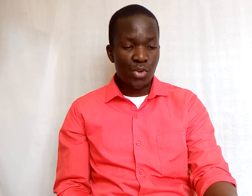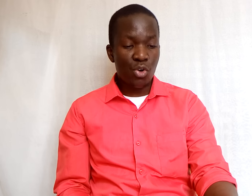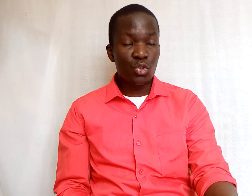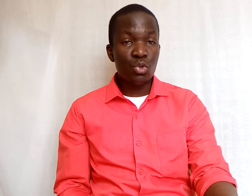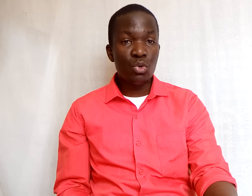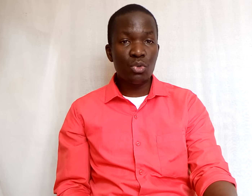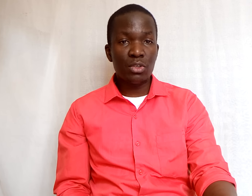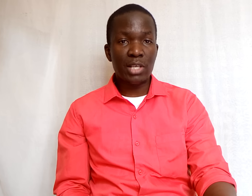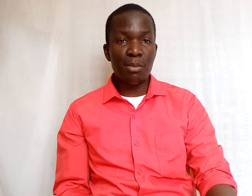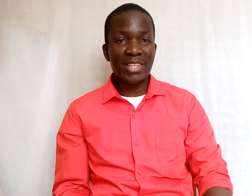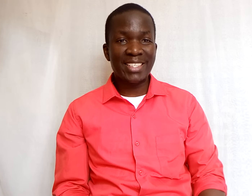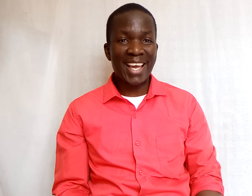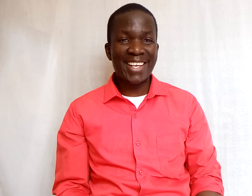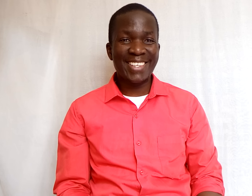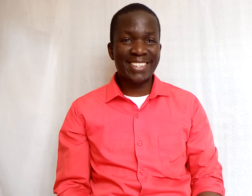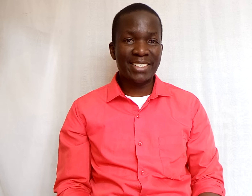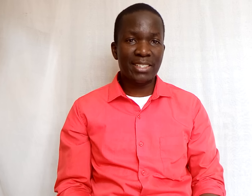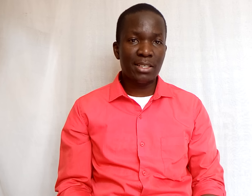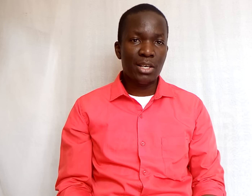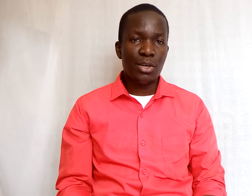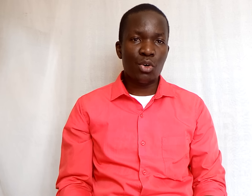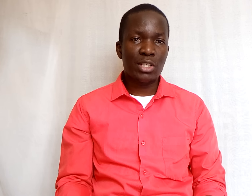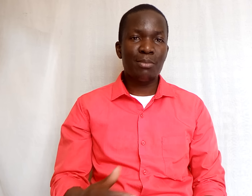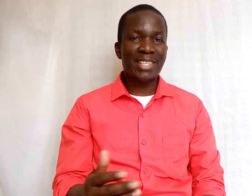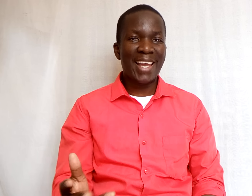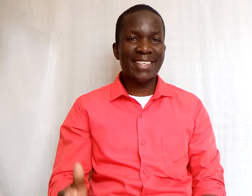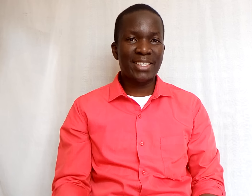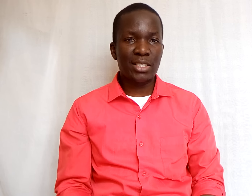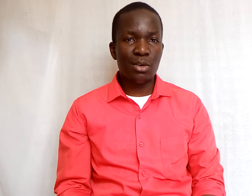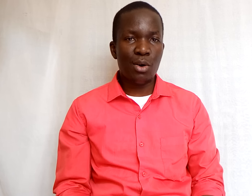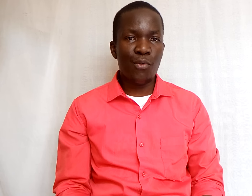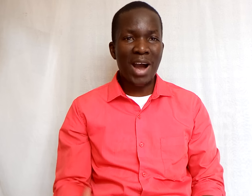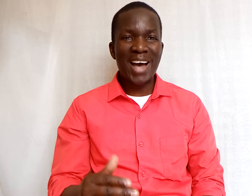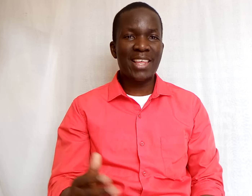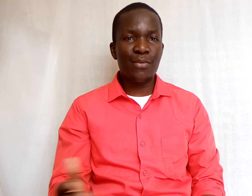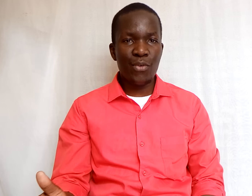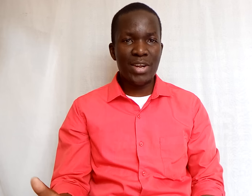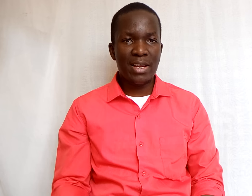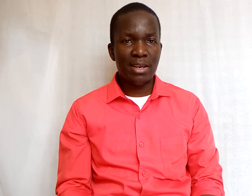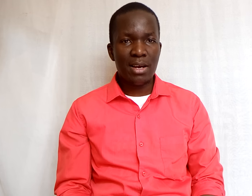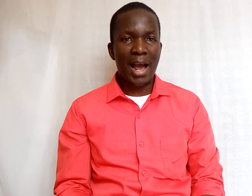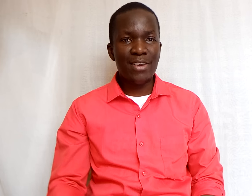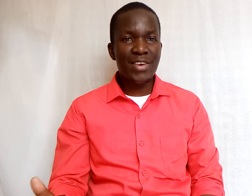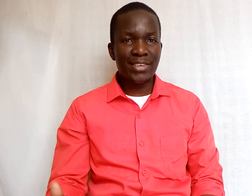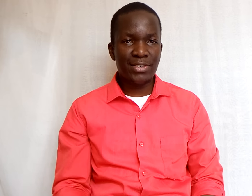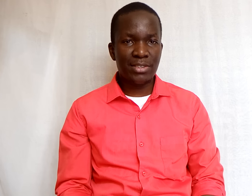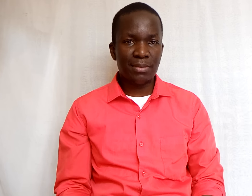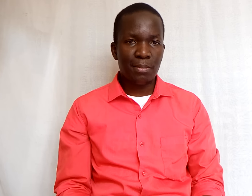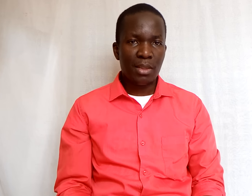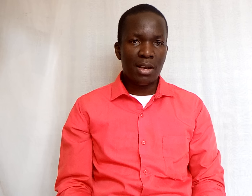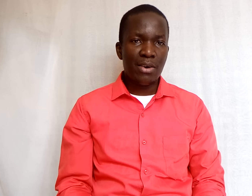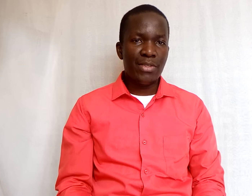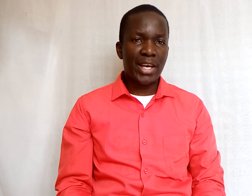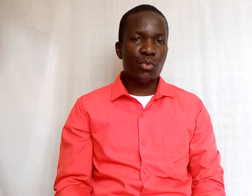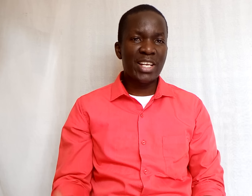going to do some of the signings or some signs of other food and drinks that we did